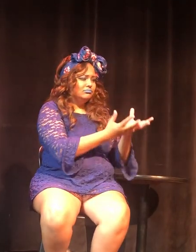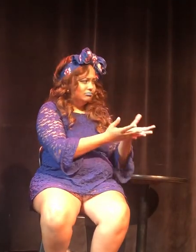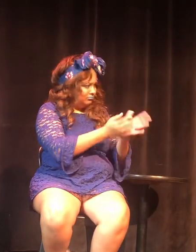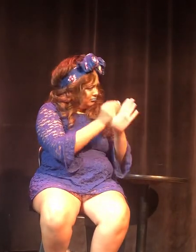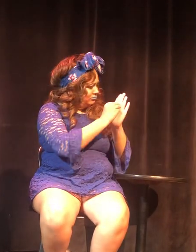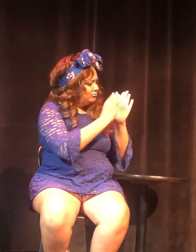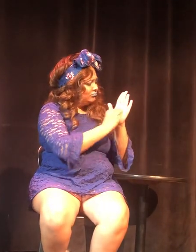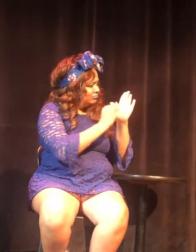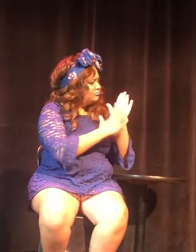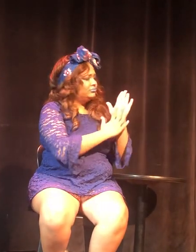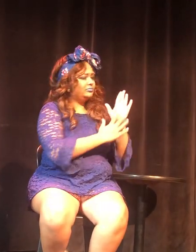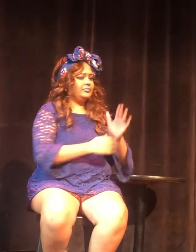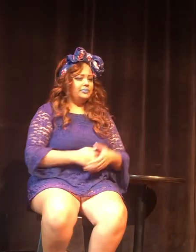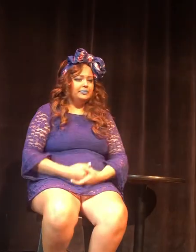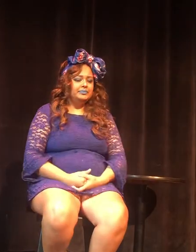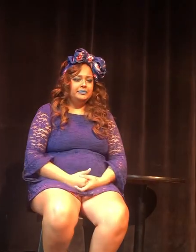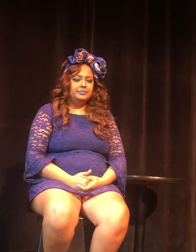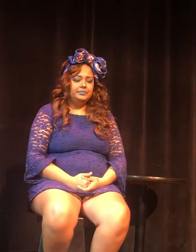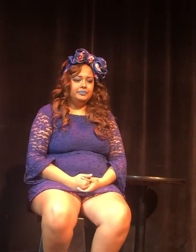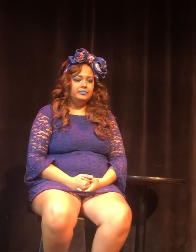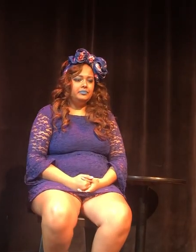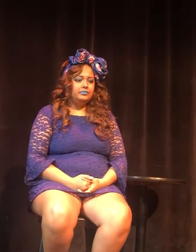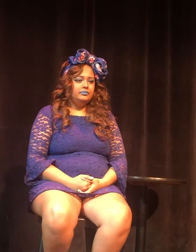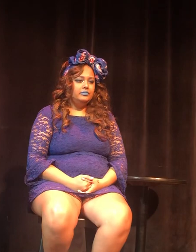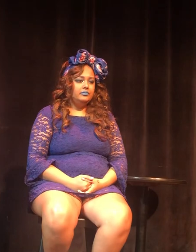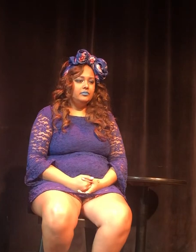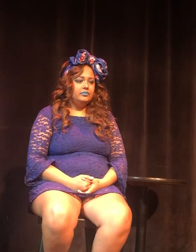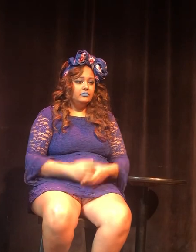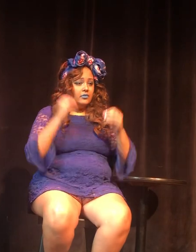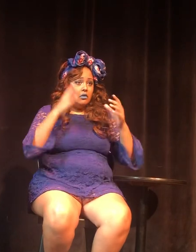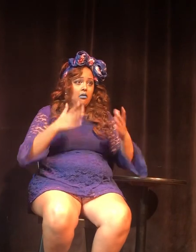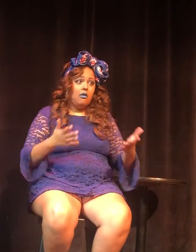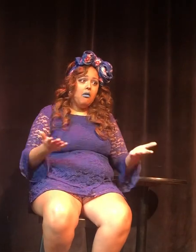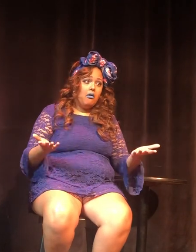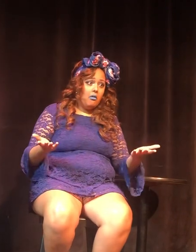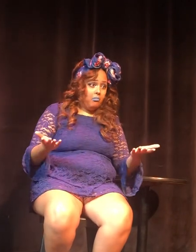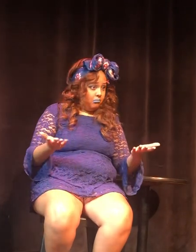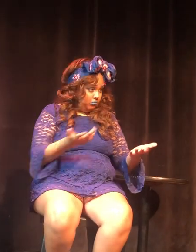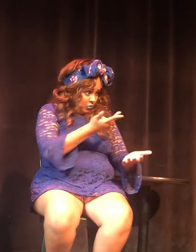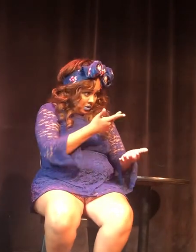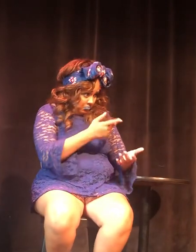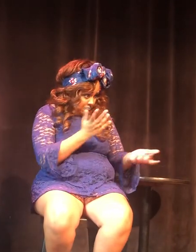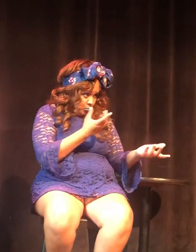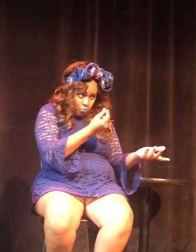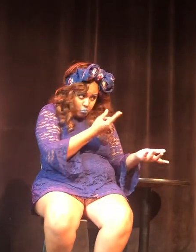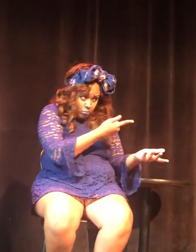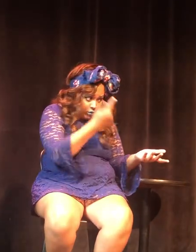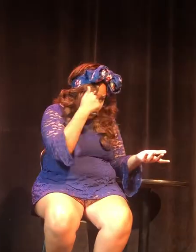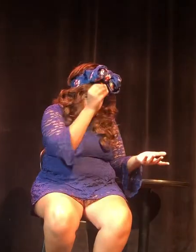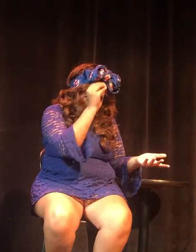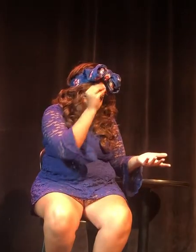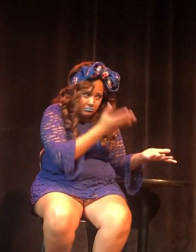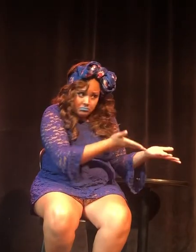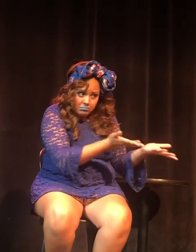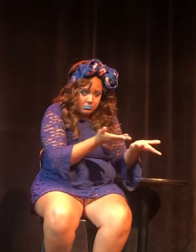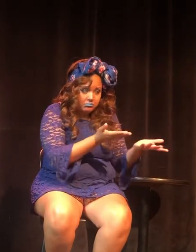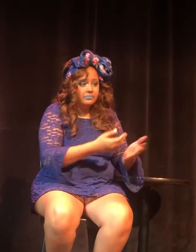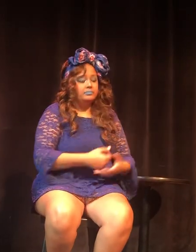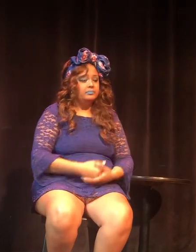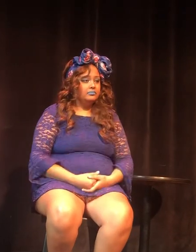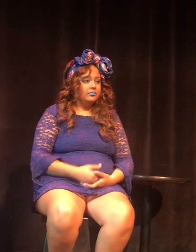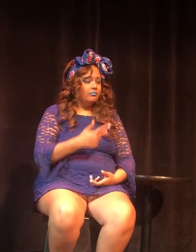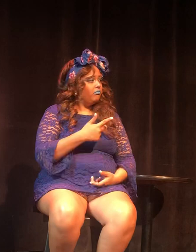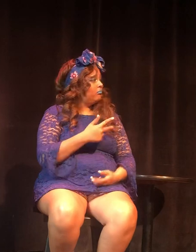Miss Goldberg asked, What do you think, friends? Abby, Izzy, and Derek all